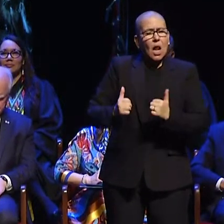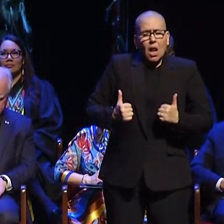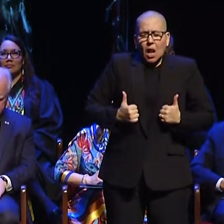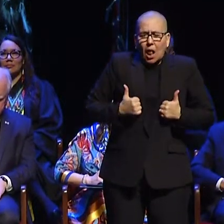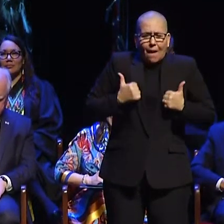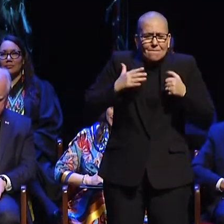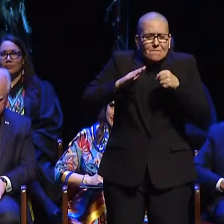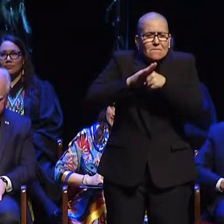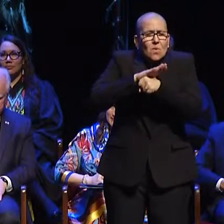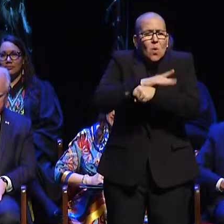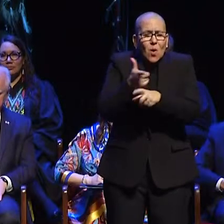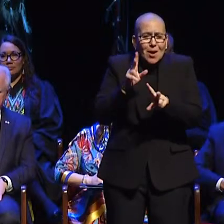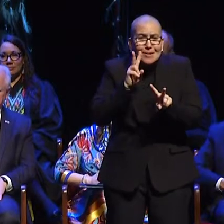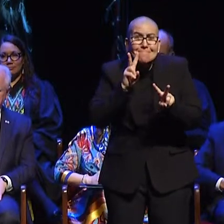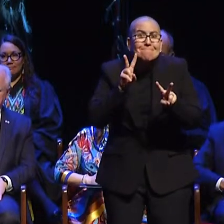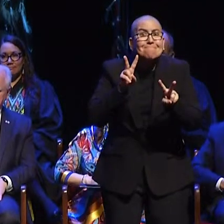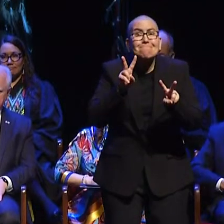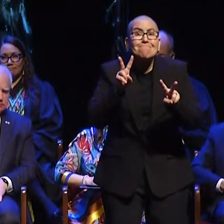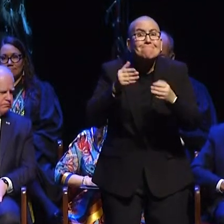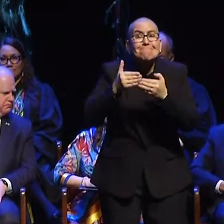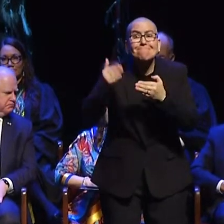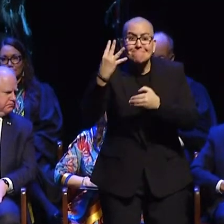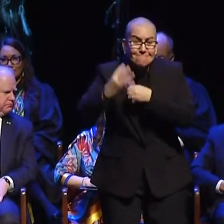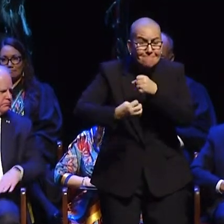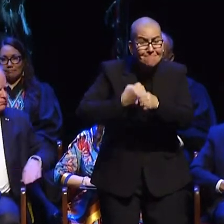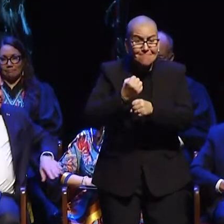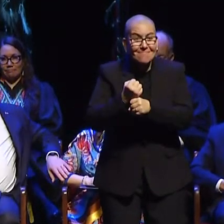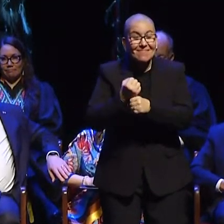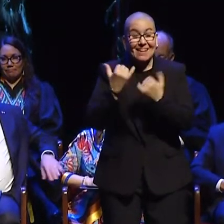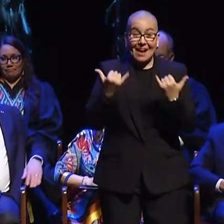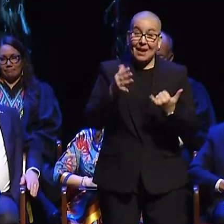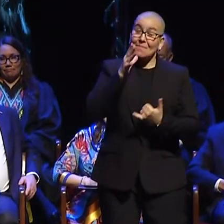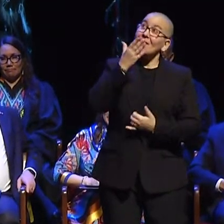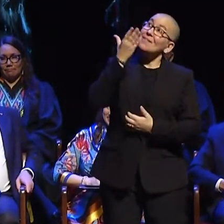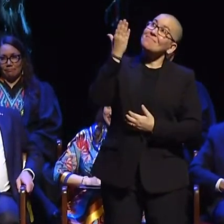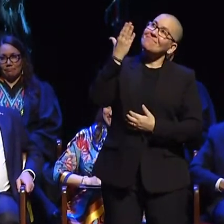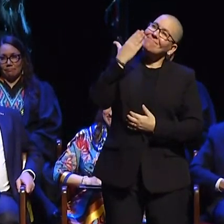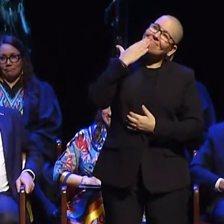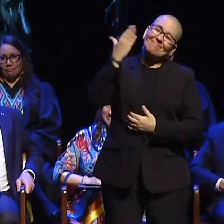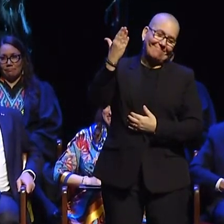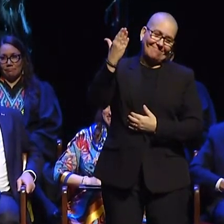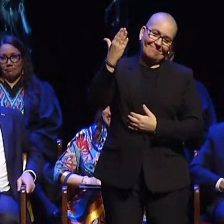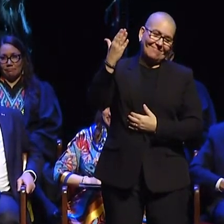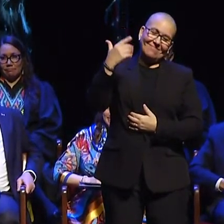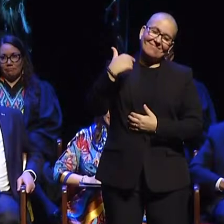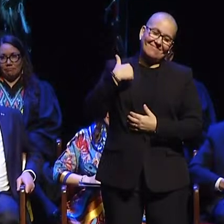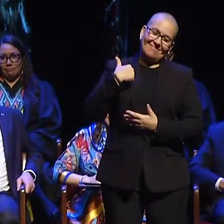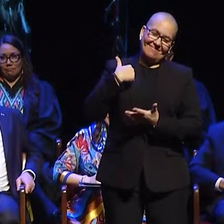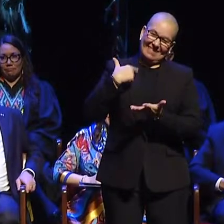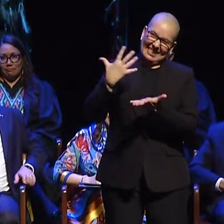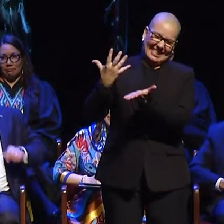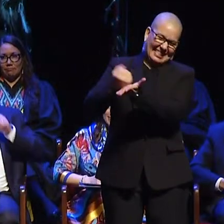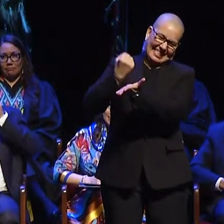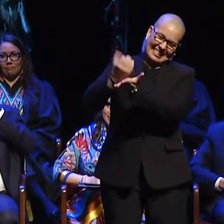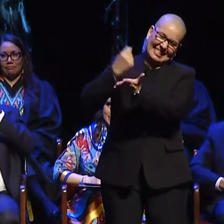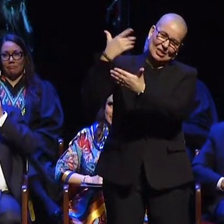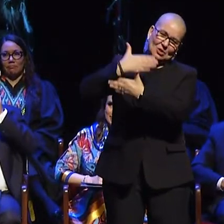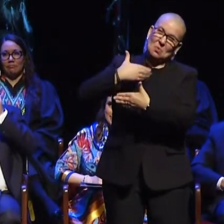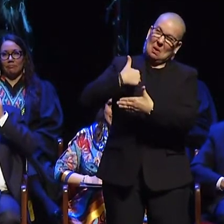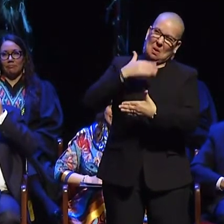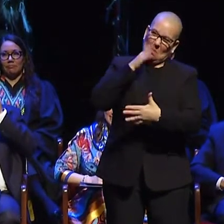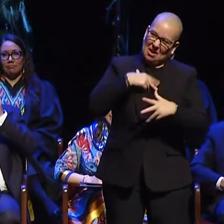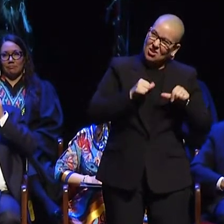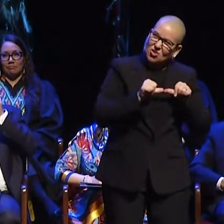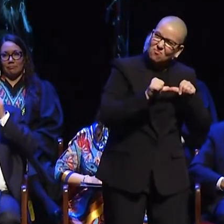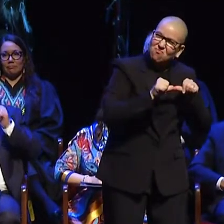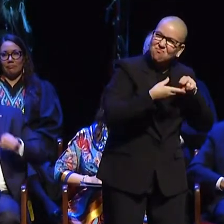future. Mom, we're looking forward to the future right now, and we're going to grab it, and we're going to take it to new heights like never